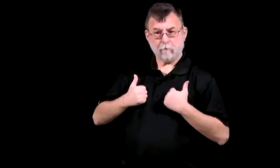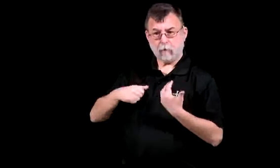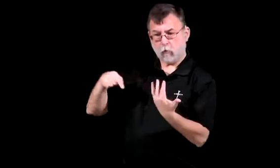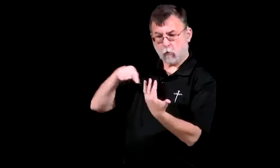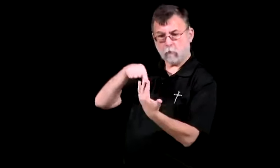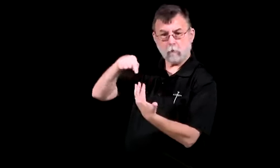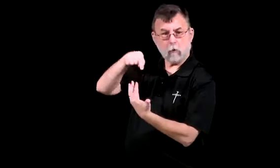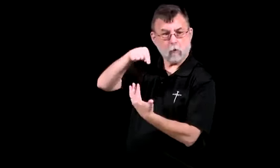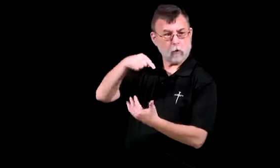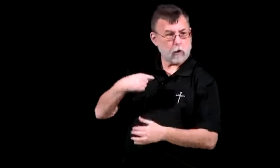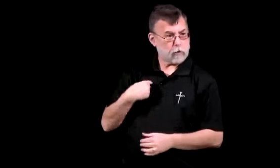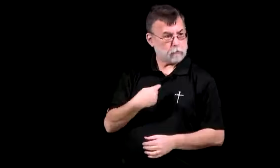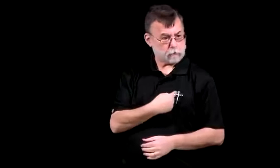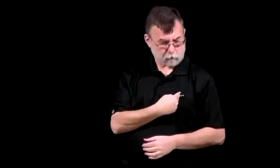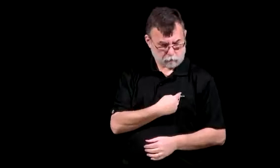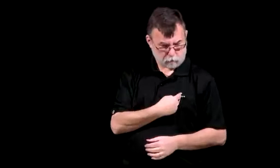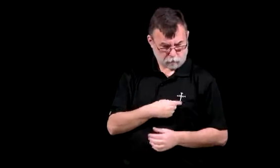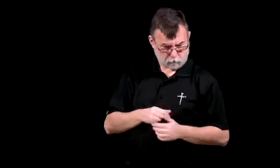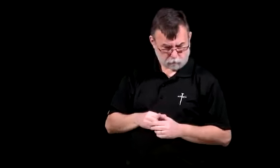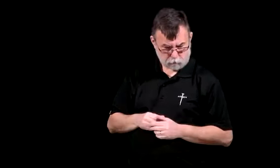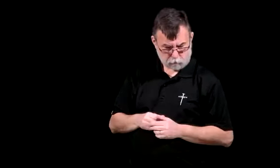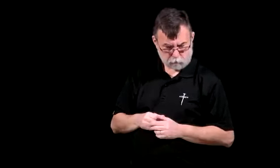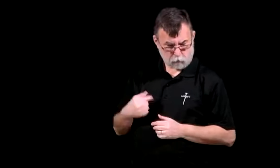and dwelt among us."